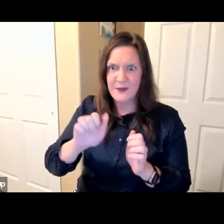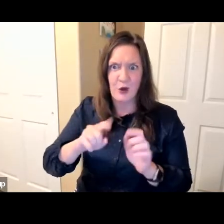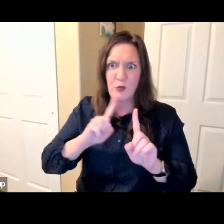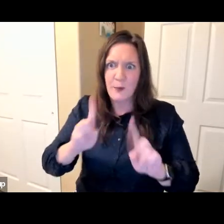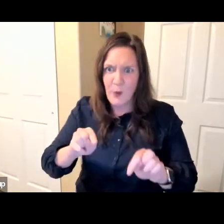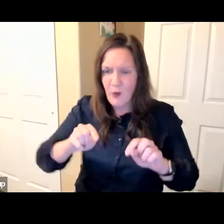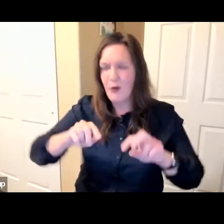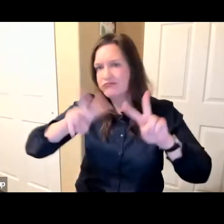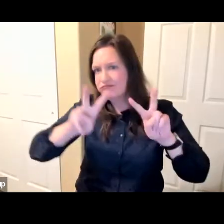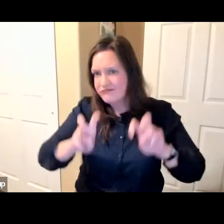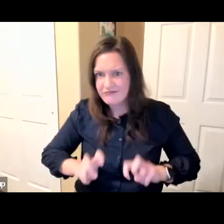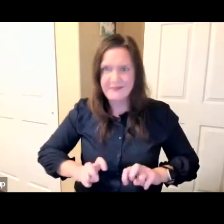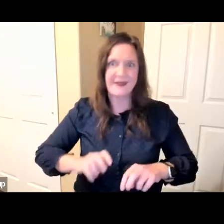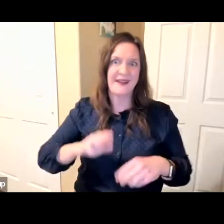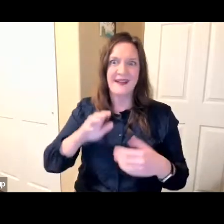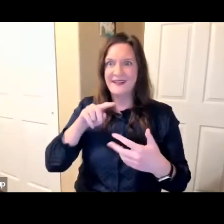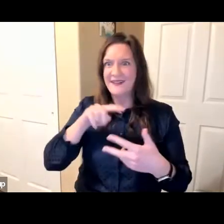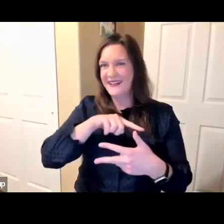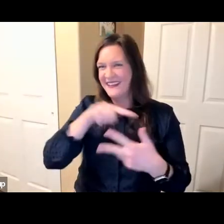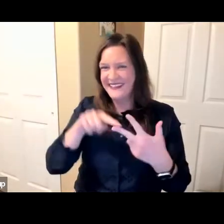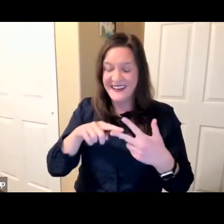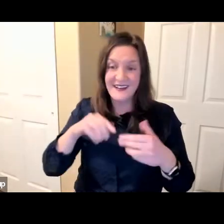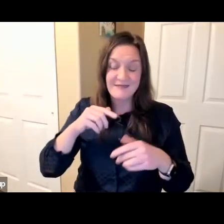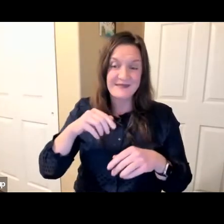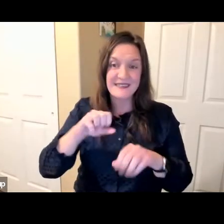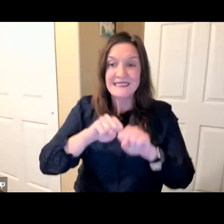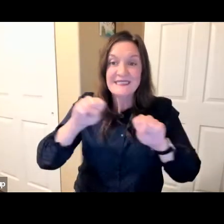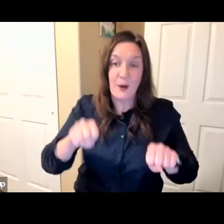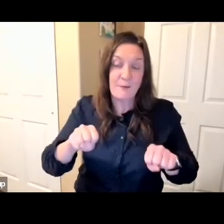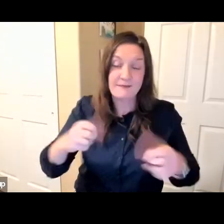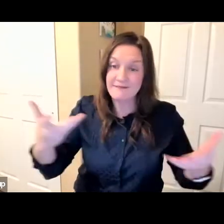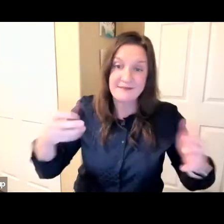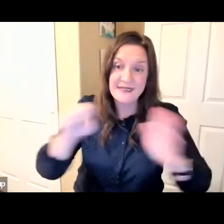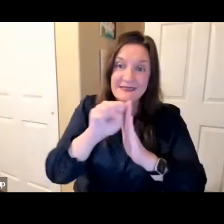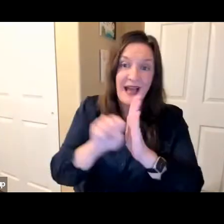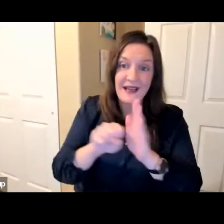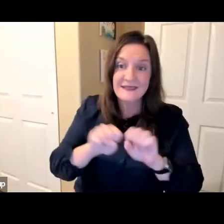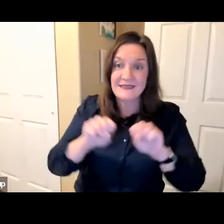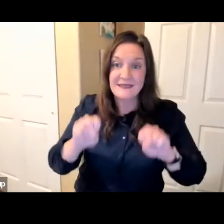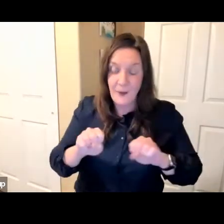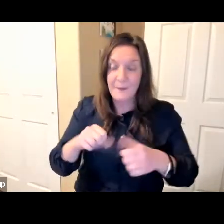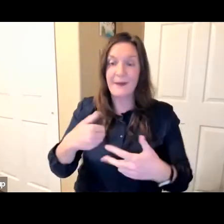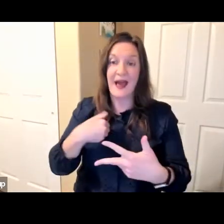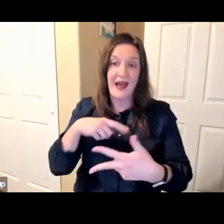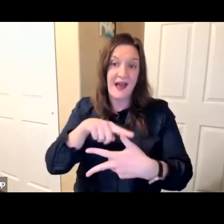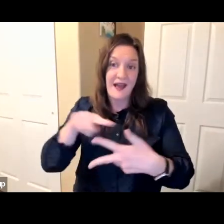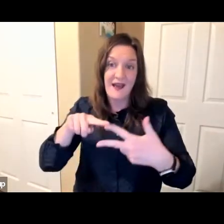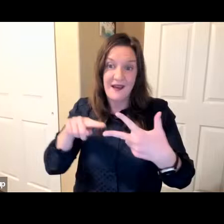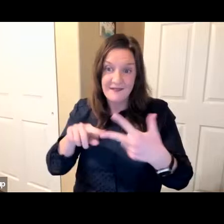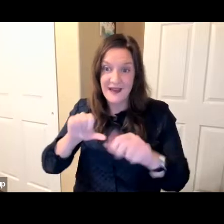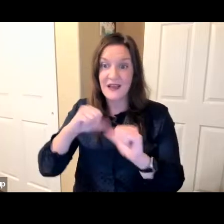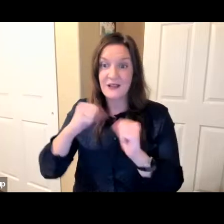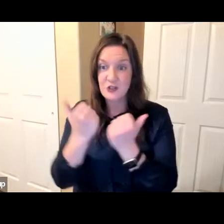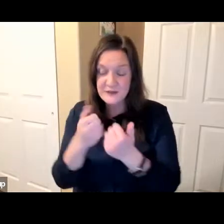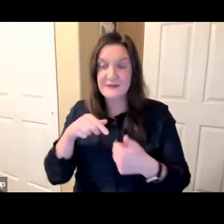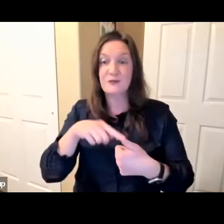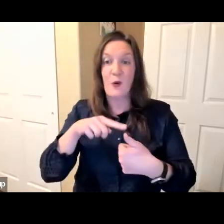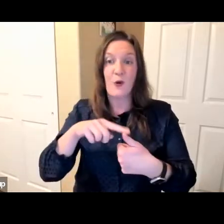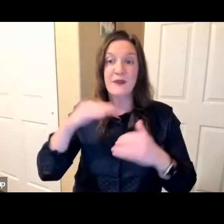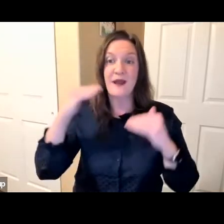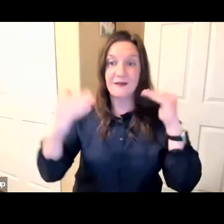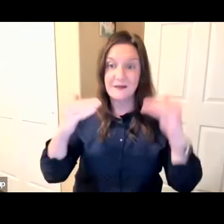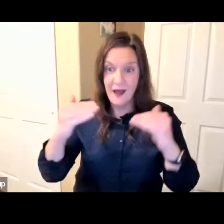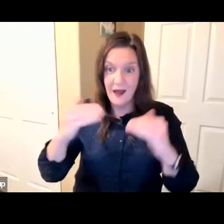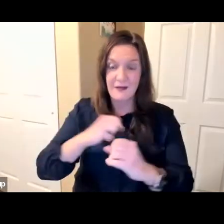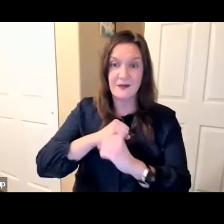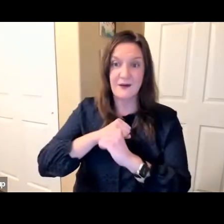And the Auditor General also provided a report. And we're looking at the